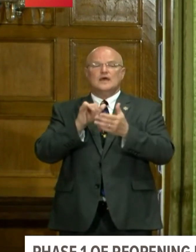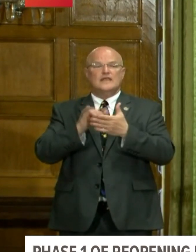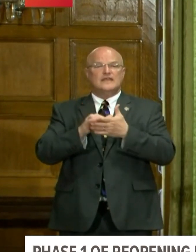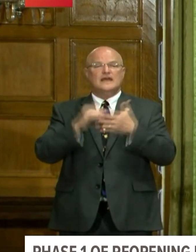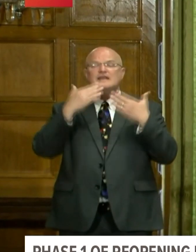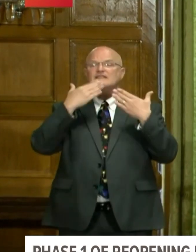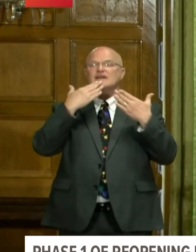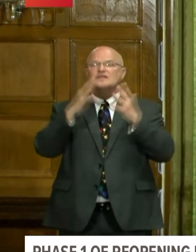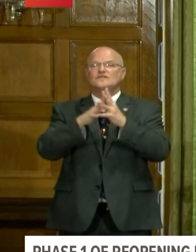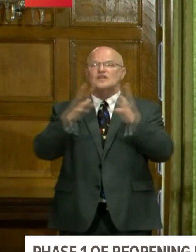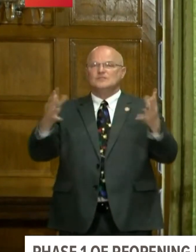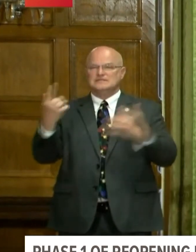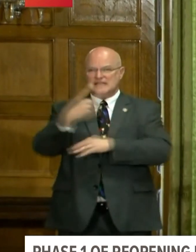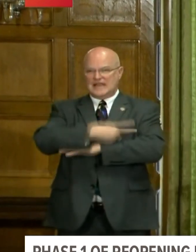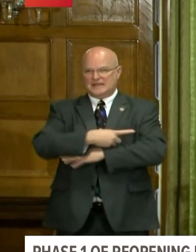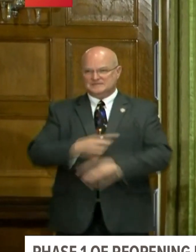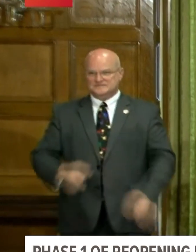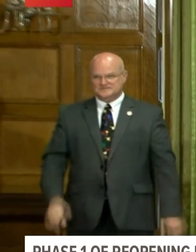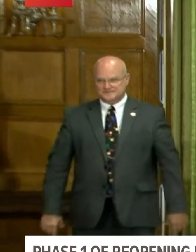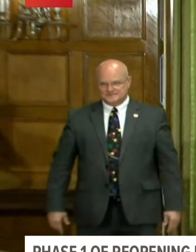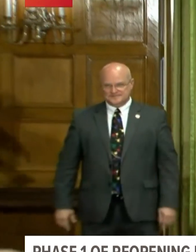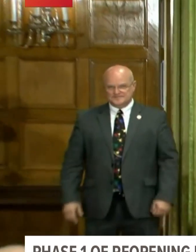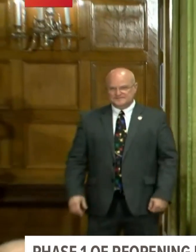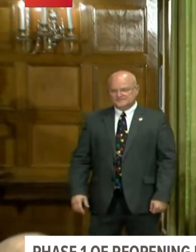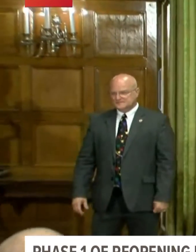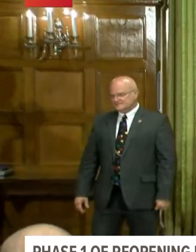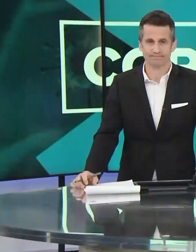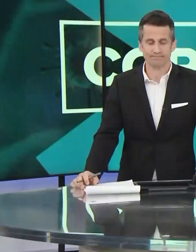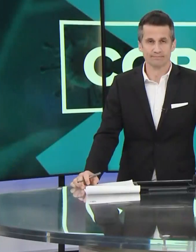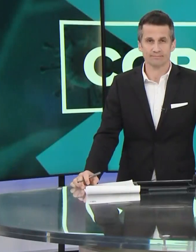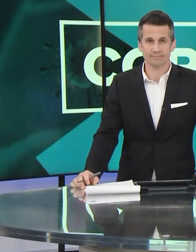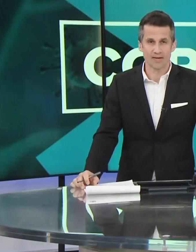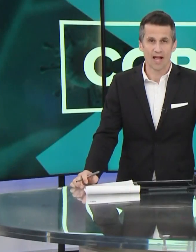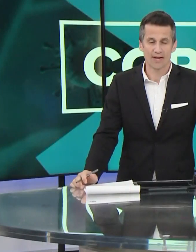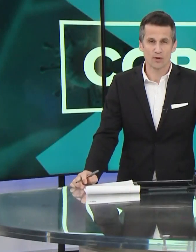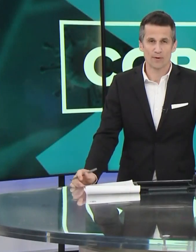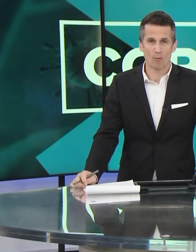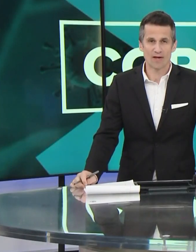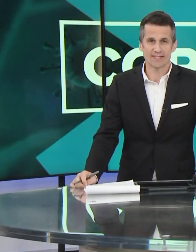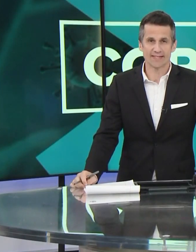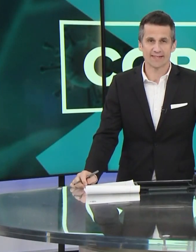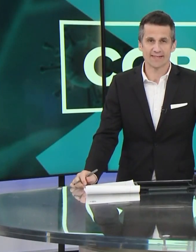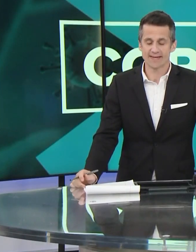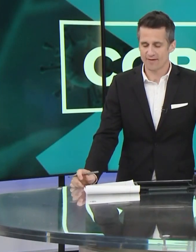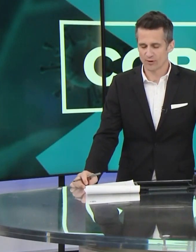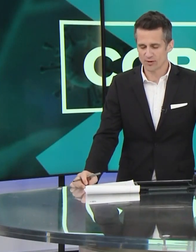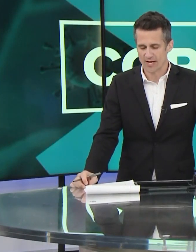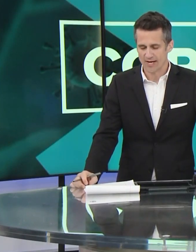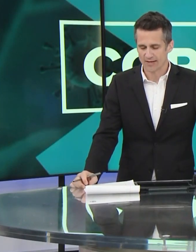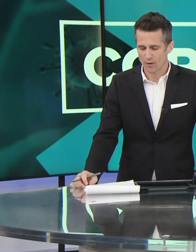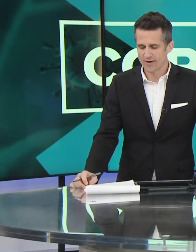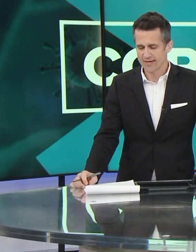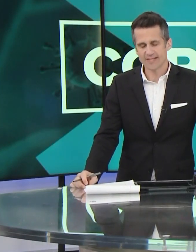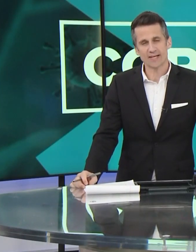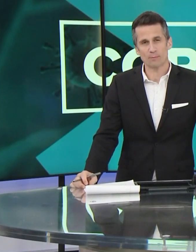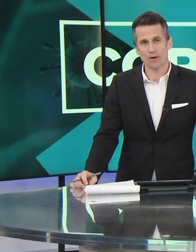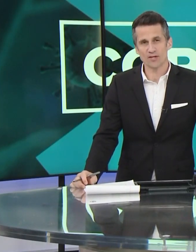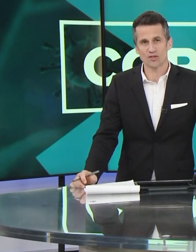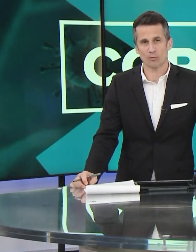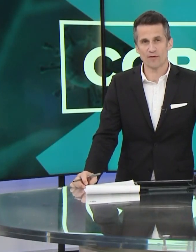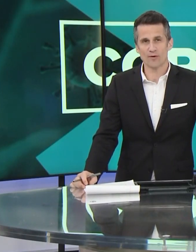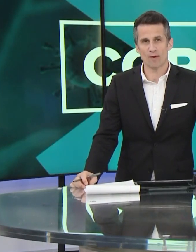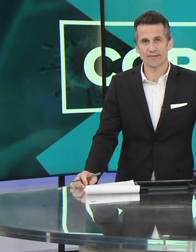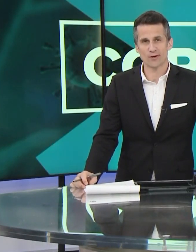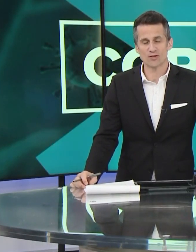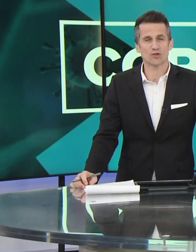that, thank you all very much today. And you've been watching the governor's COVID-19